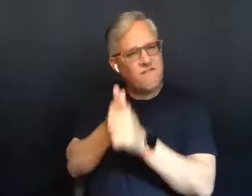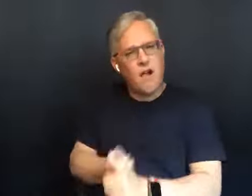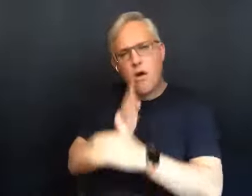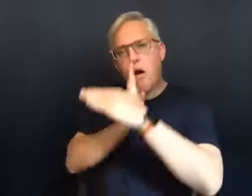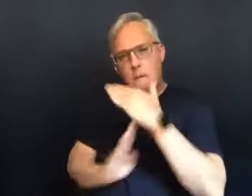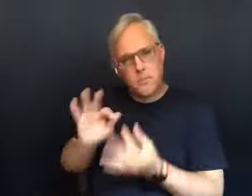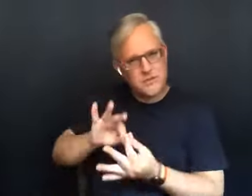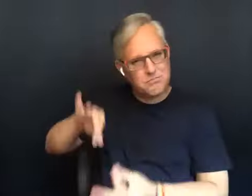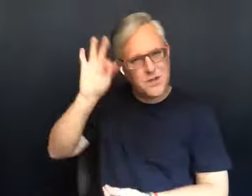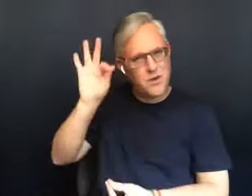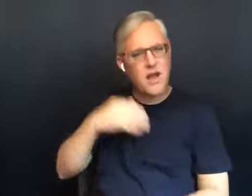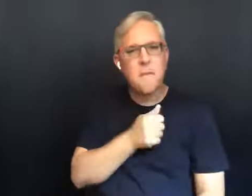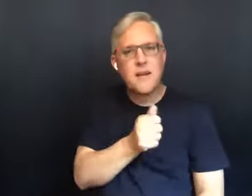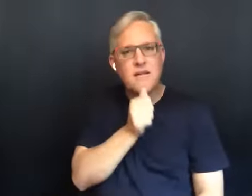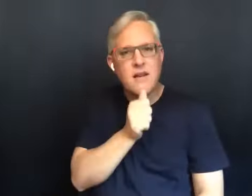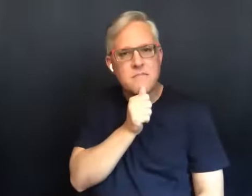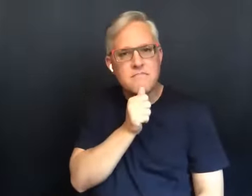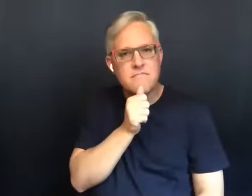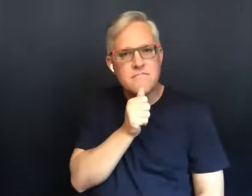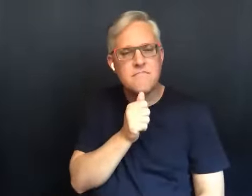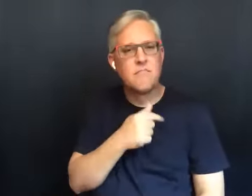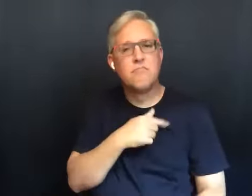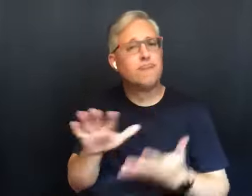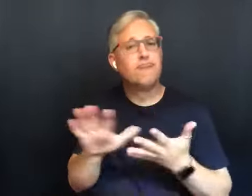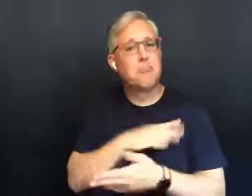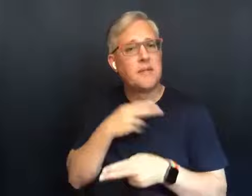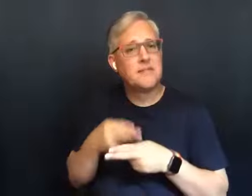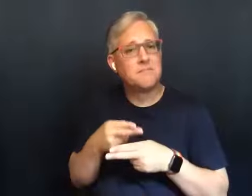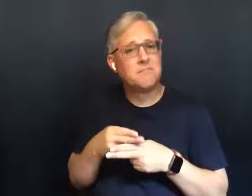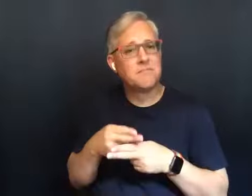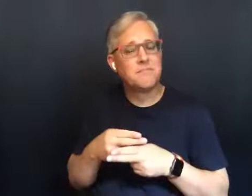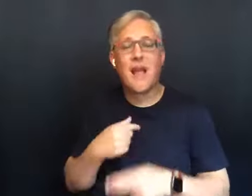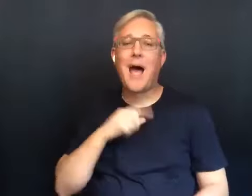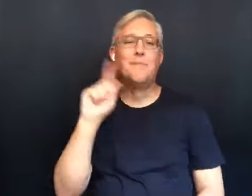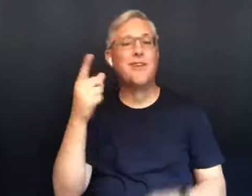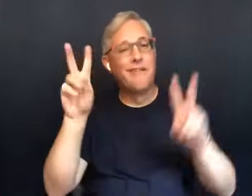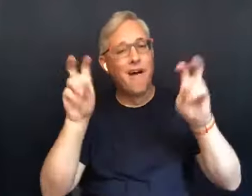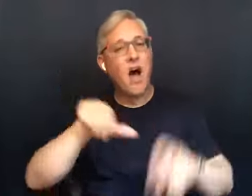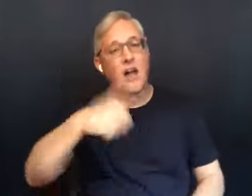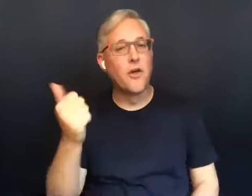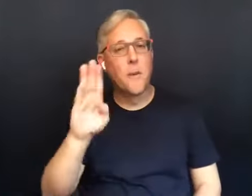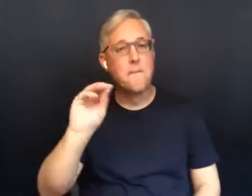clear. I want to also make sure that I remain anonymous in the spirit of humility. that I'm not just